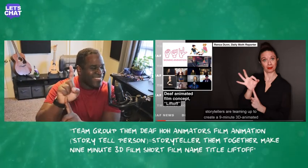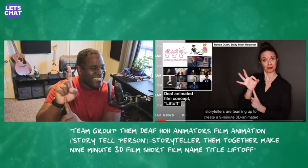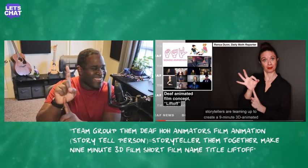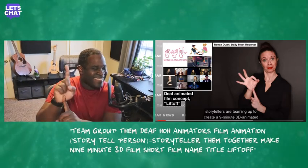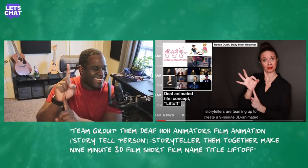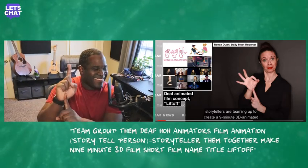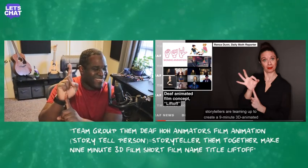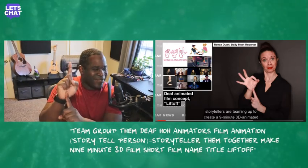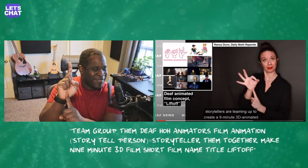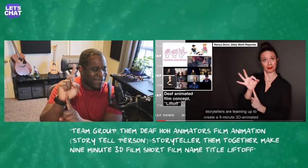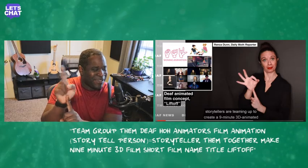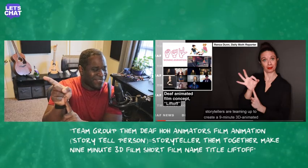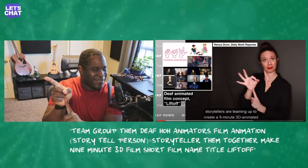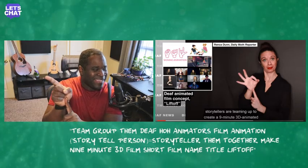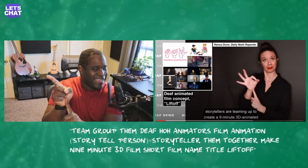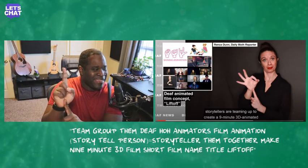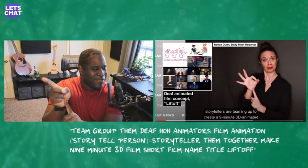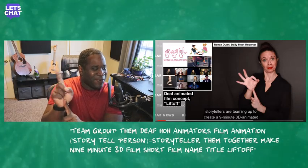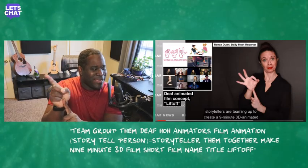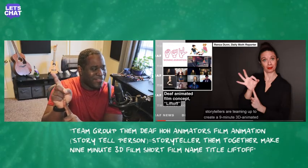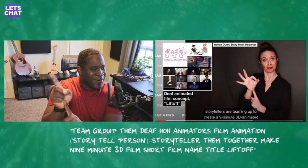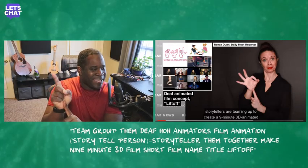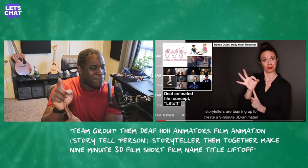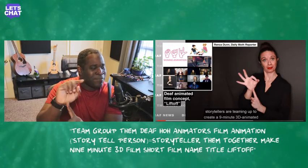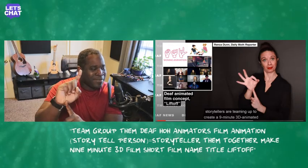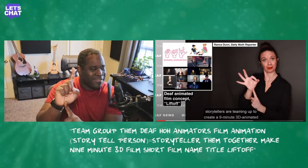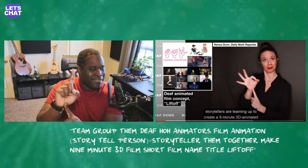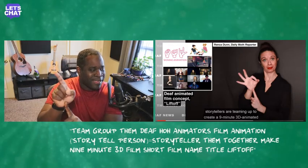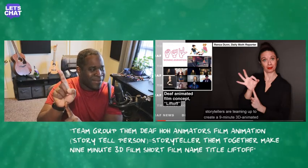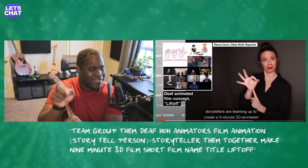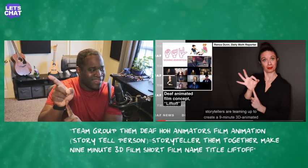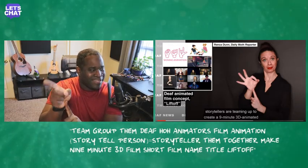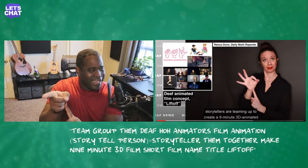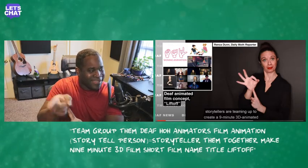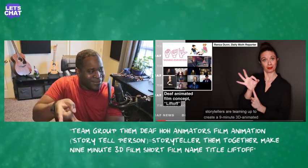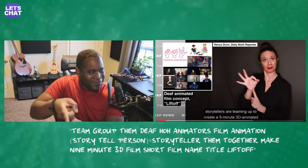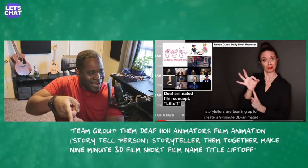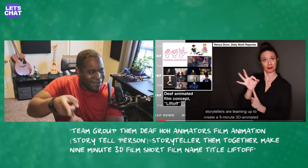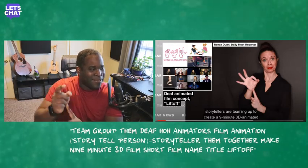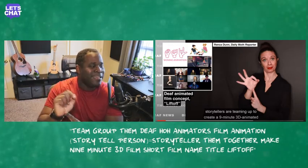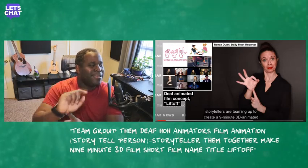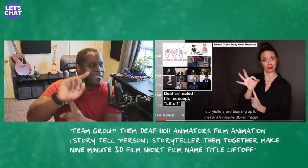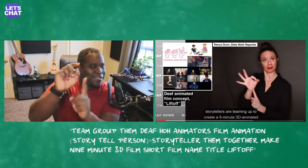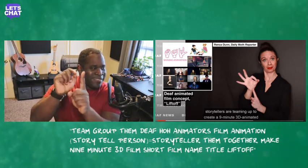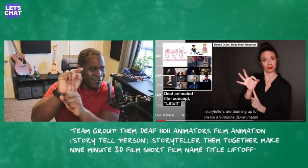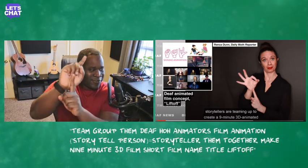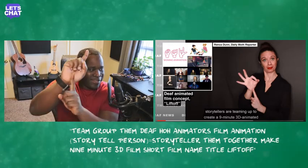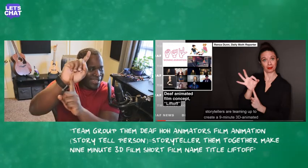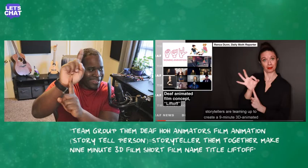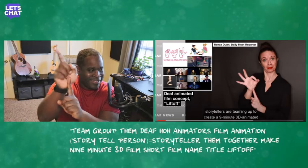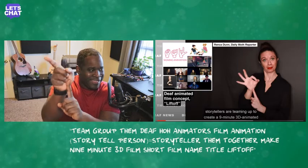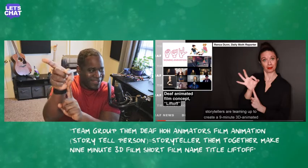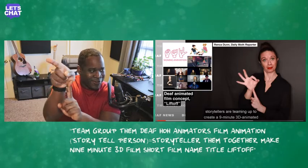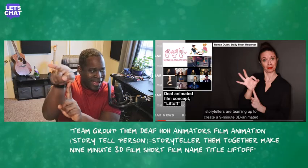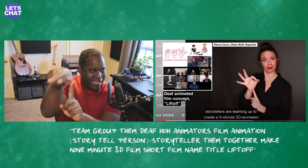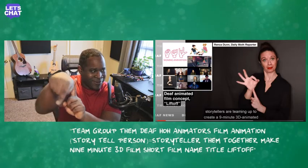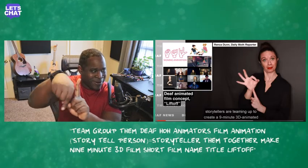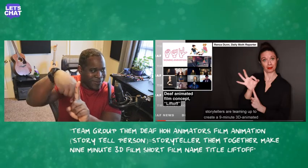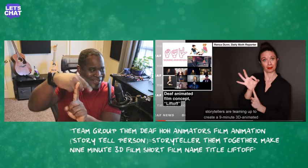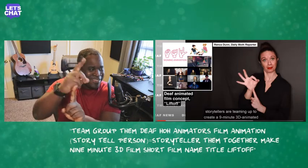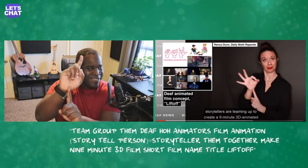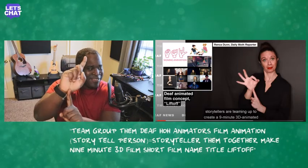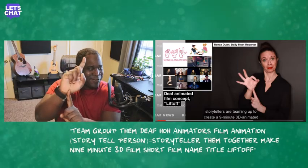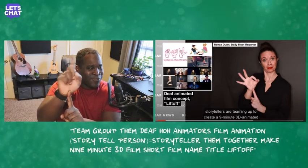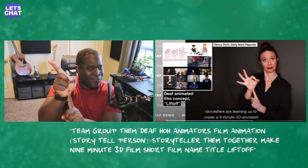It really makes a lot of sense when you think about it. So like, these are minutes, right? Like minutes on a clock, right? It's like, here's your clock and here's your hands